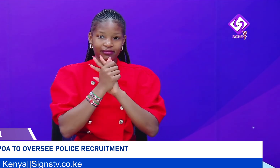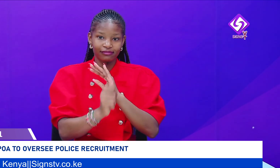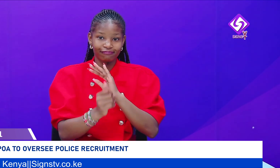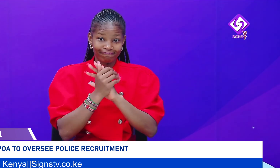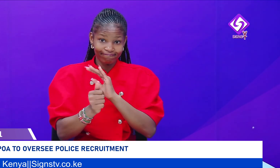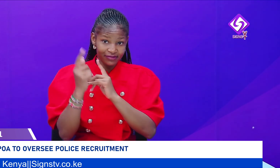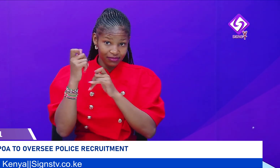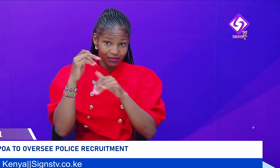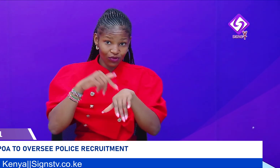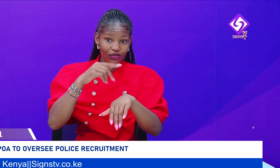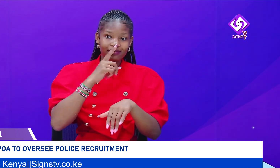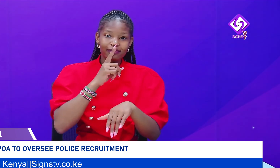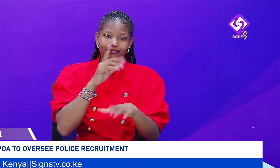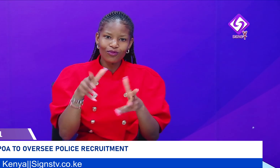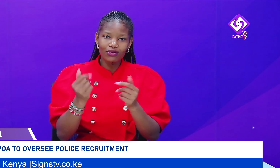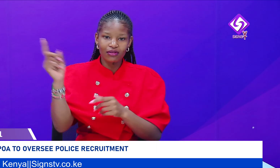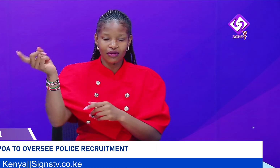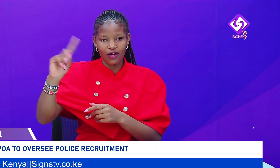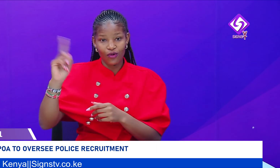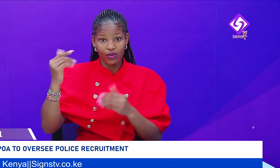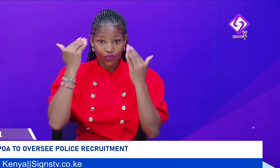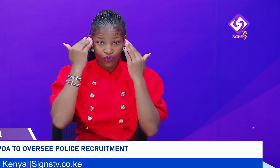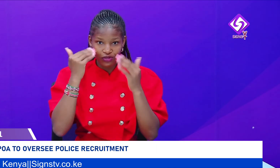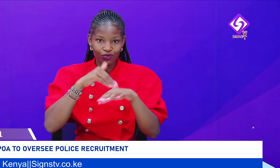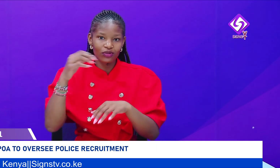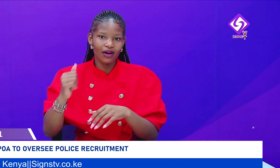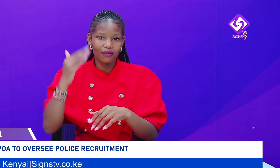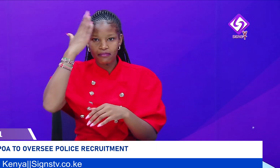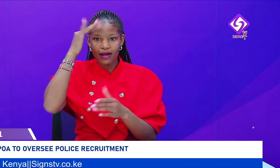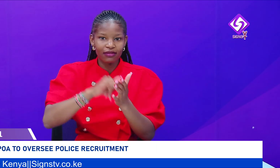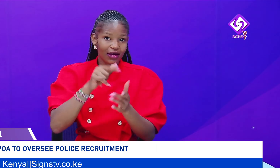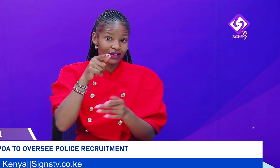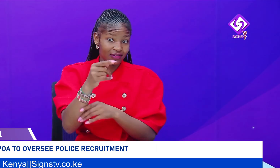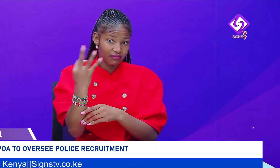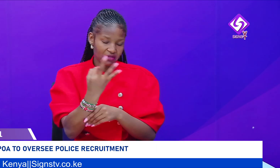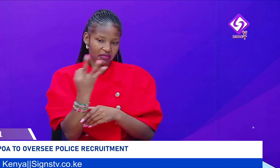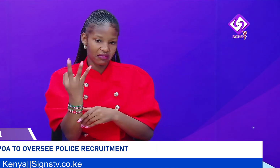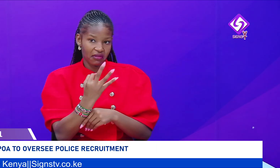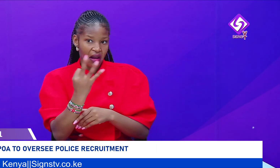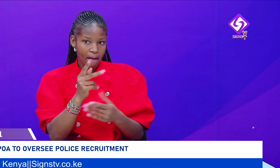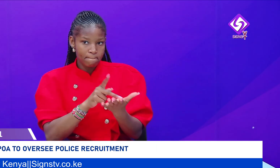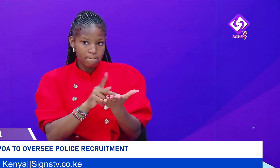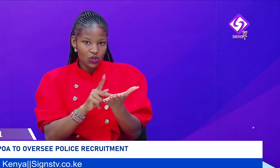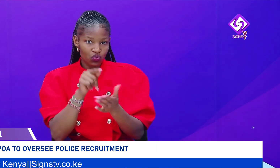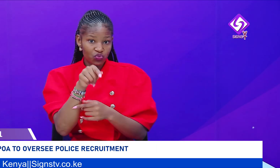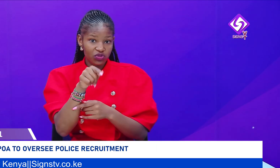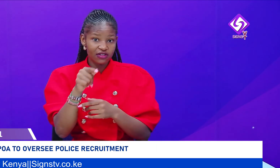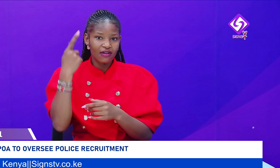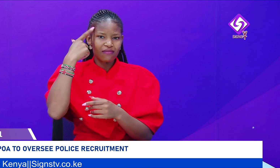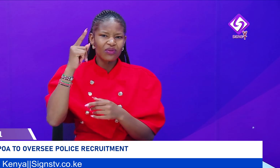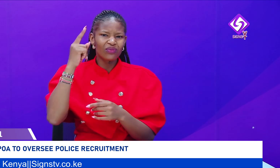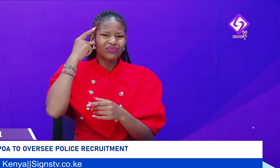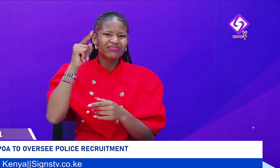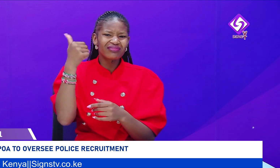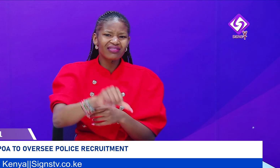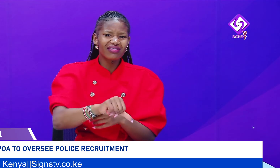And moving on, a forensic ballistics expert told a Nairobi court on Monday that the